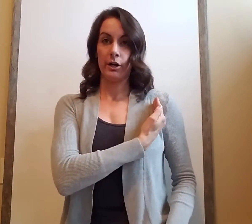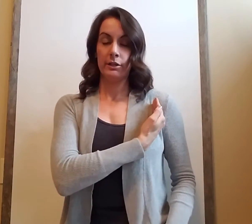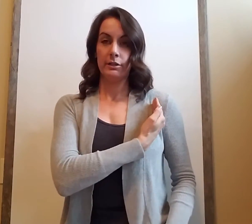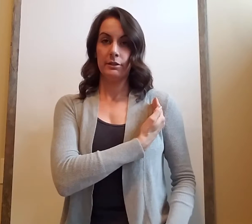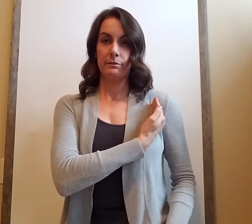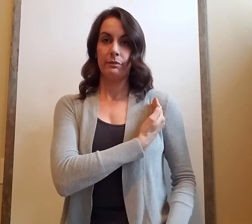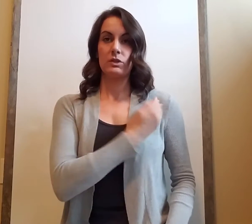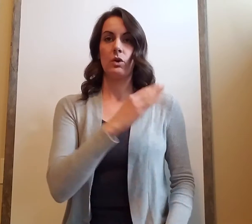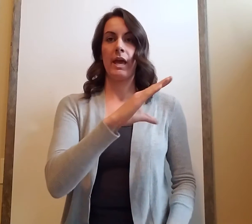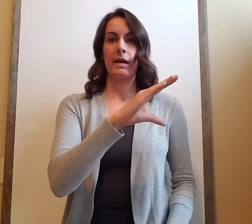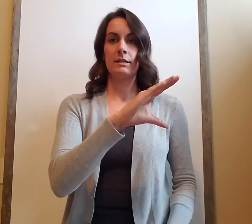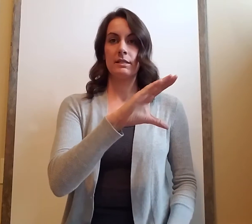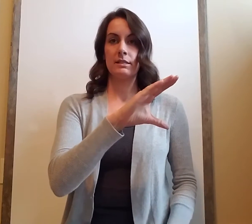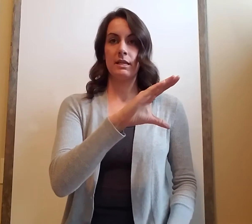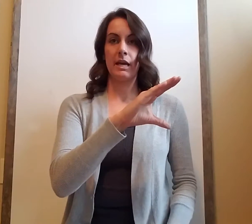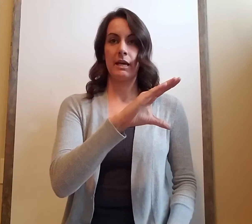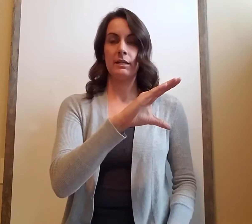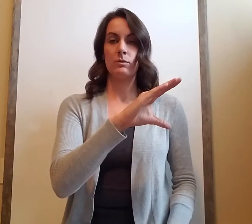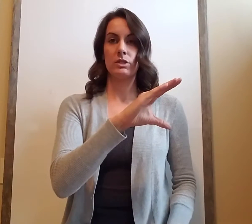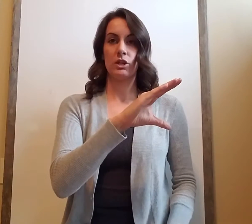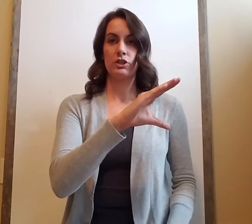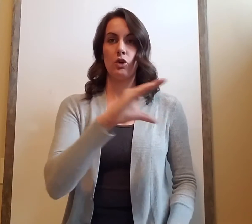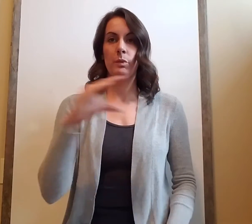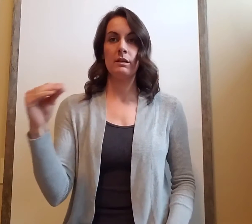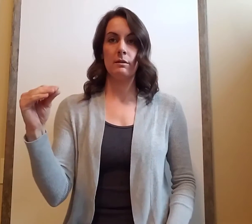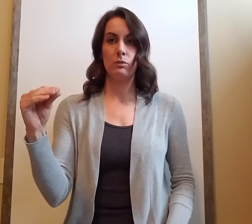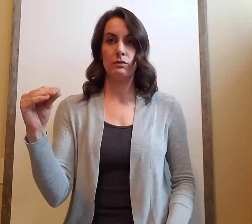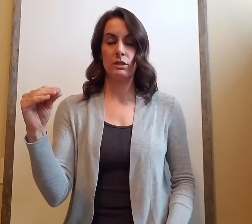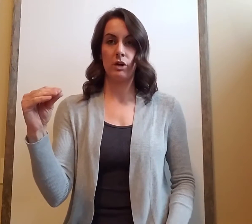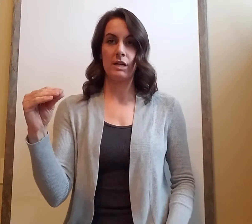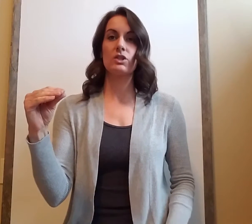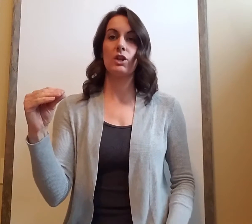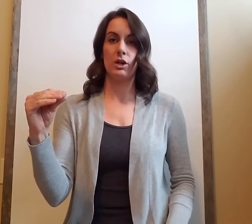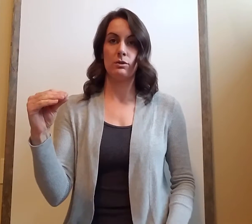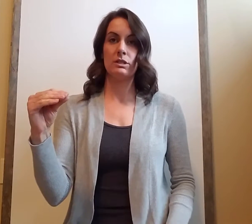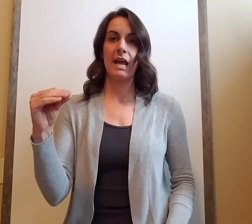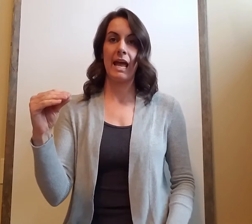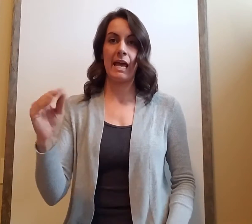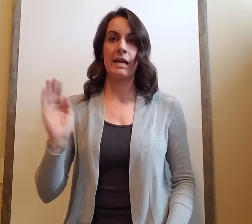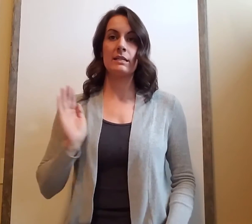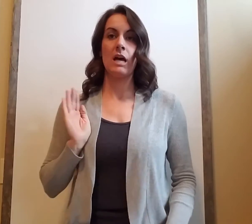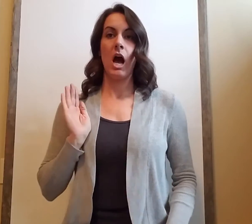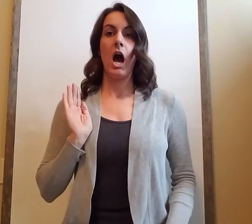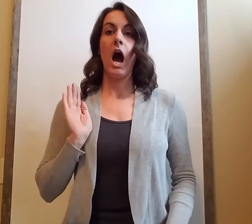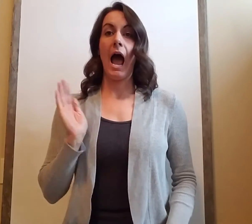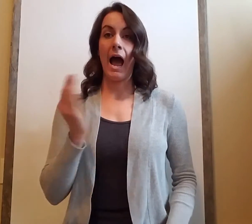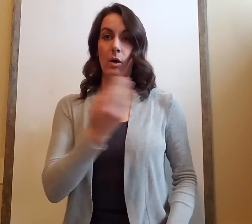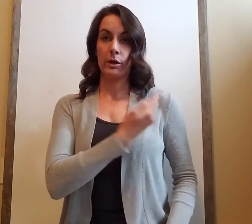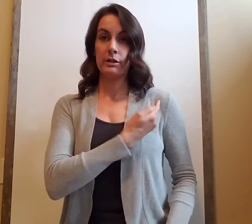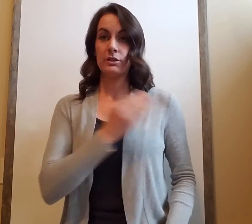our. So and is a C hand. Starts open, moves across, closed. And our.